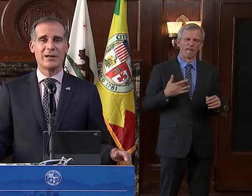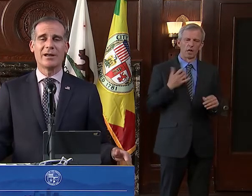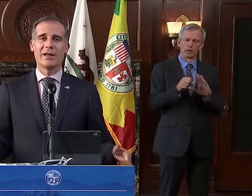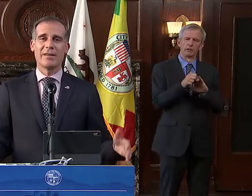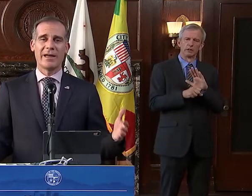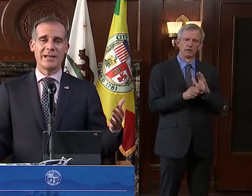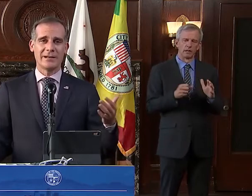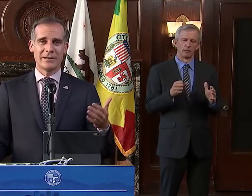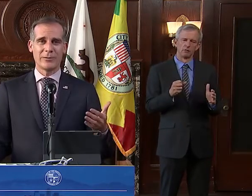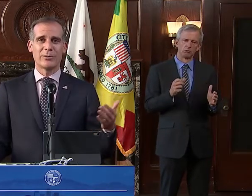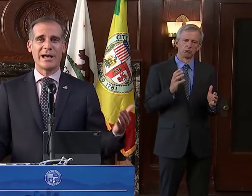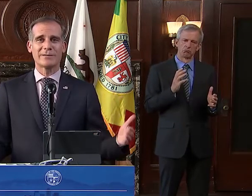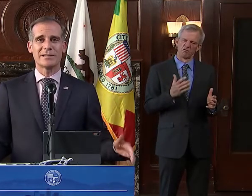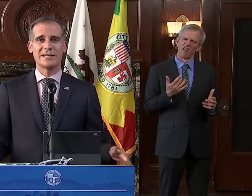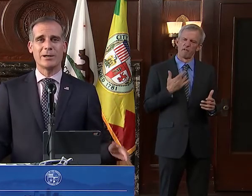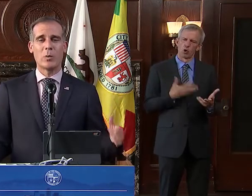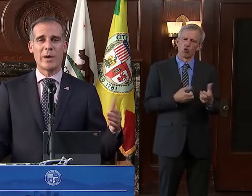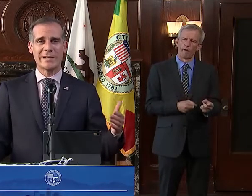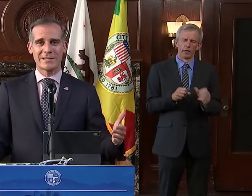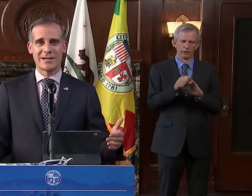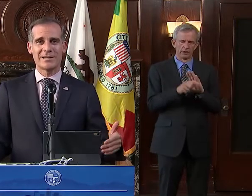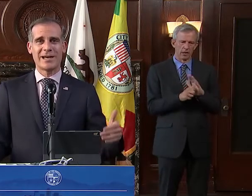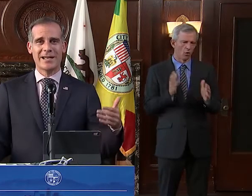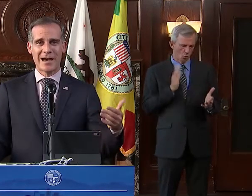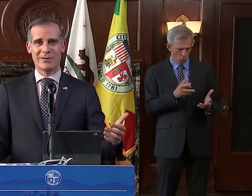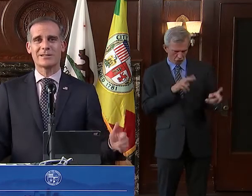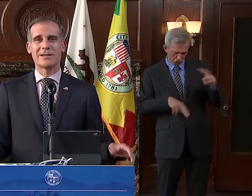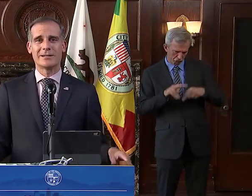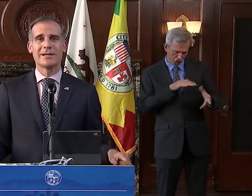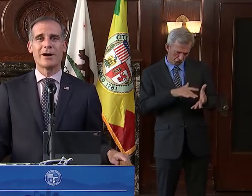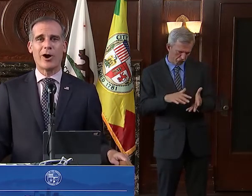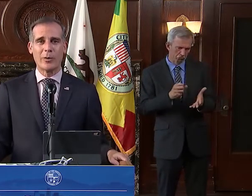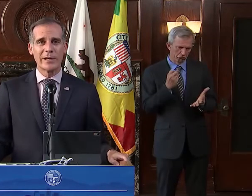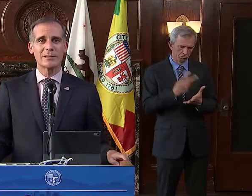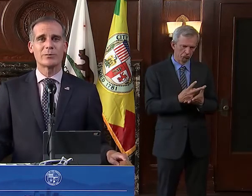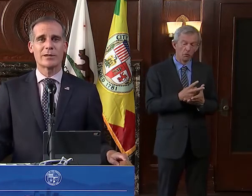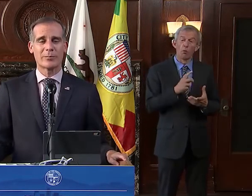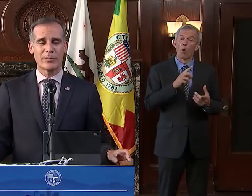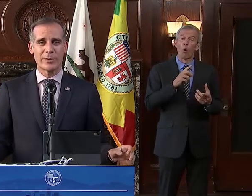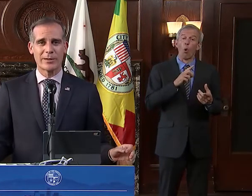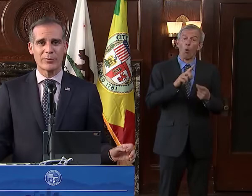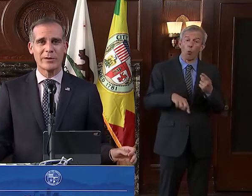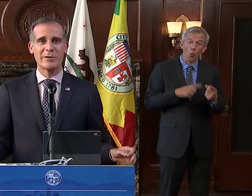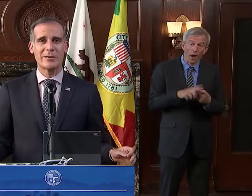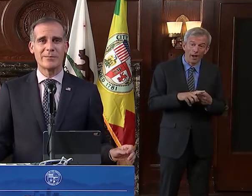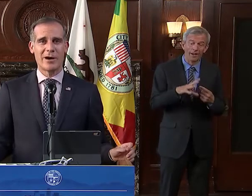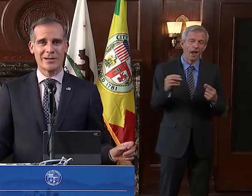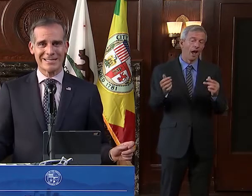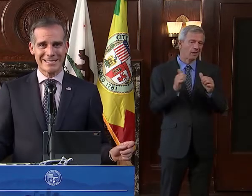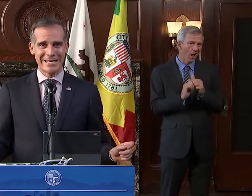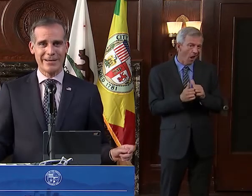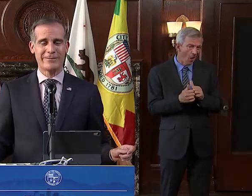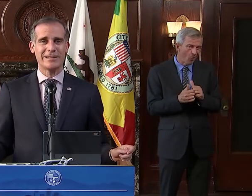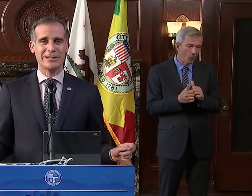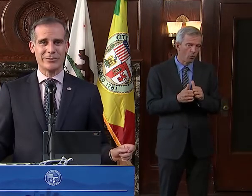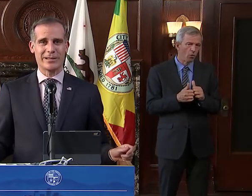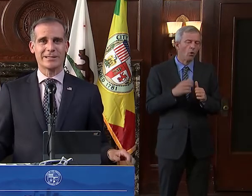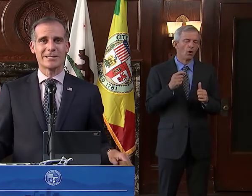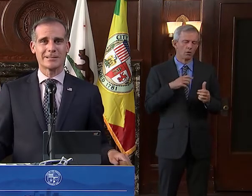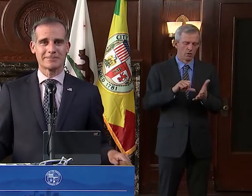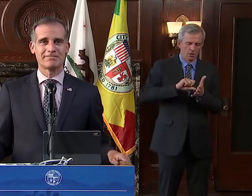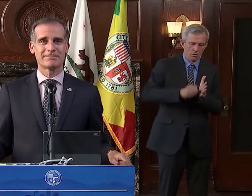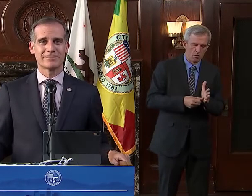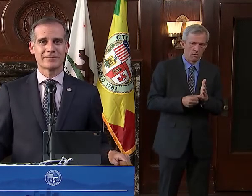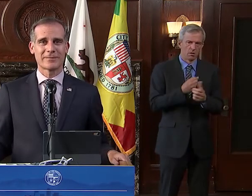be done. Then we'll have to see when it's done and how it's done, always with a premium on safely doing